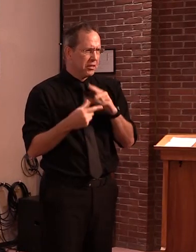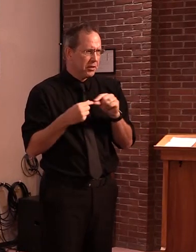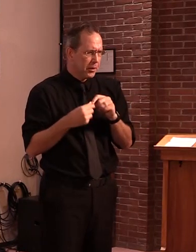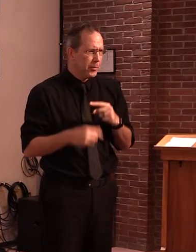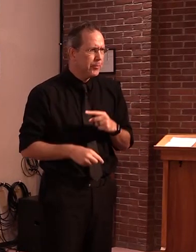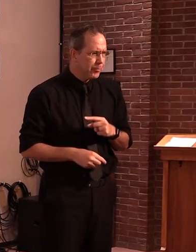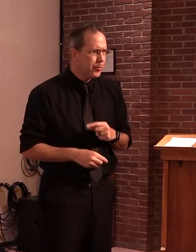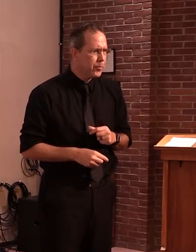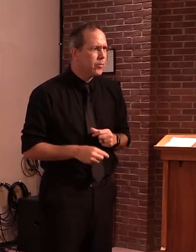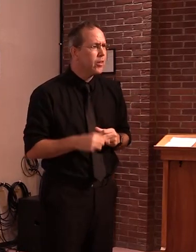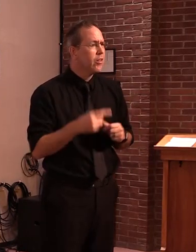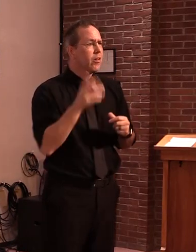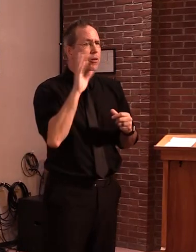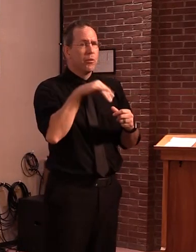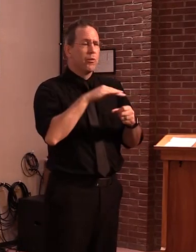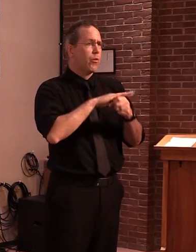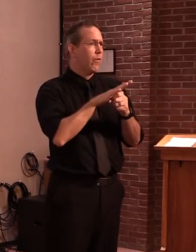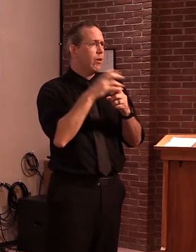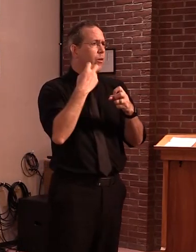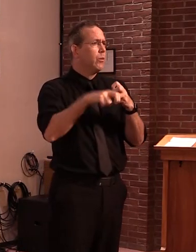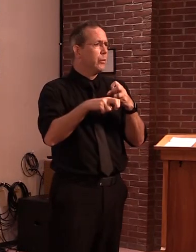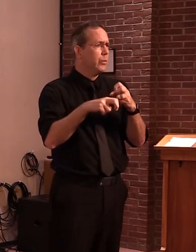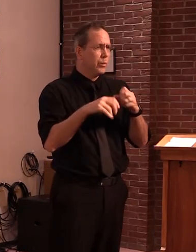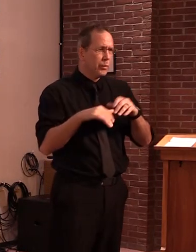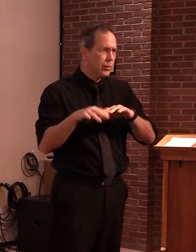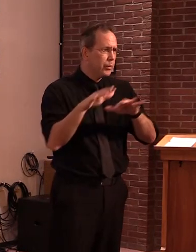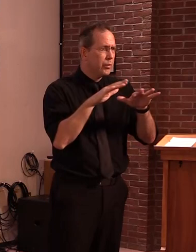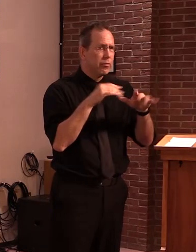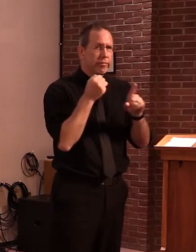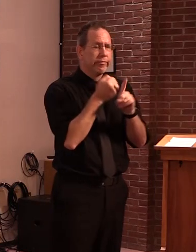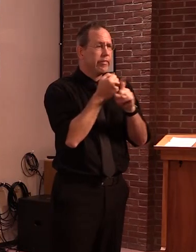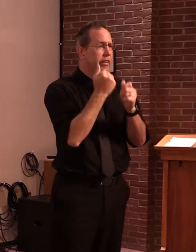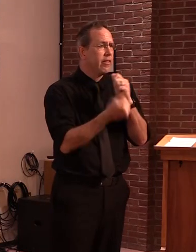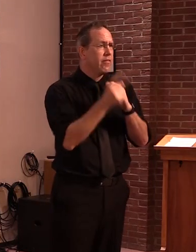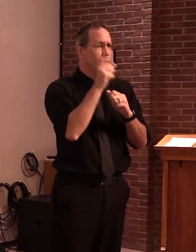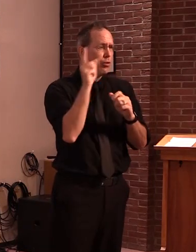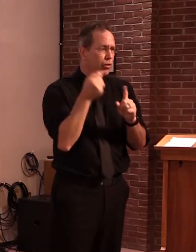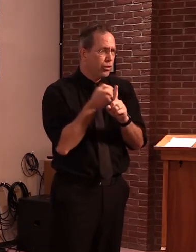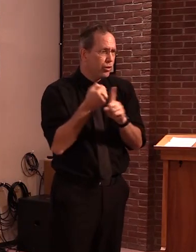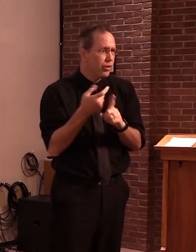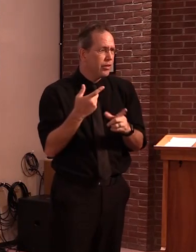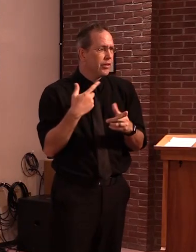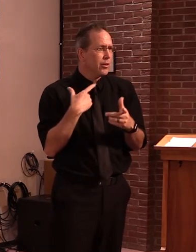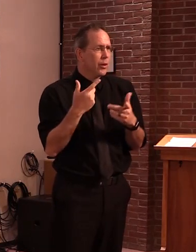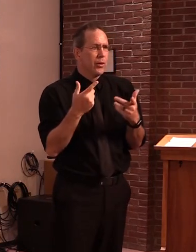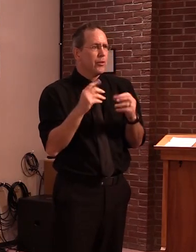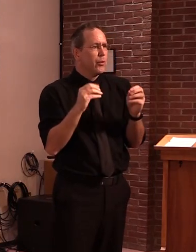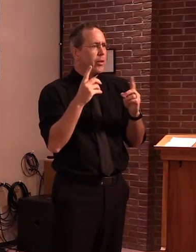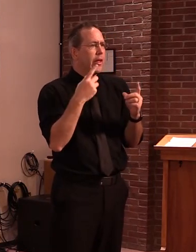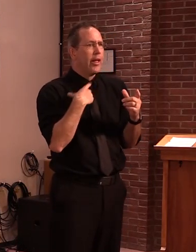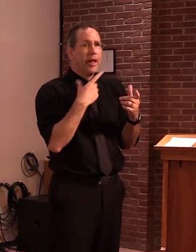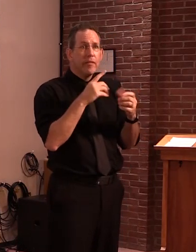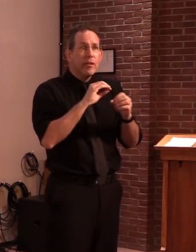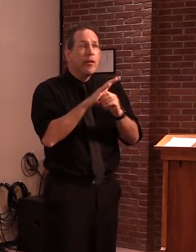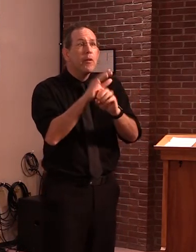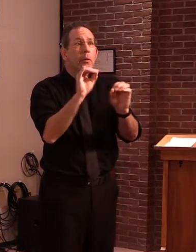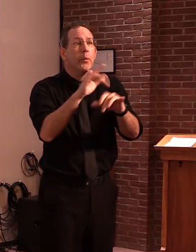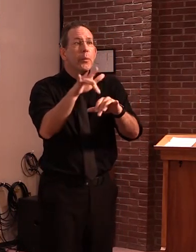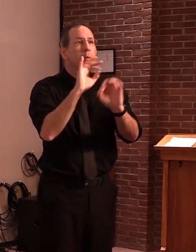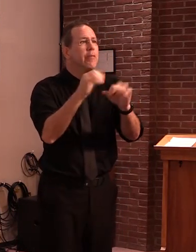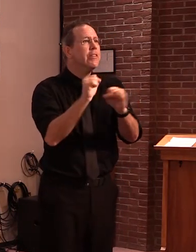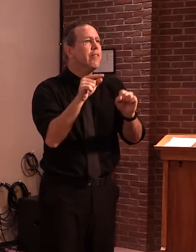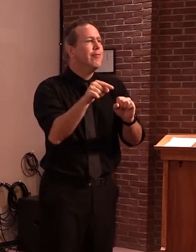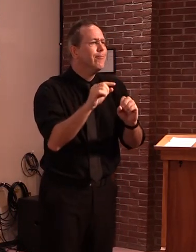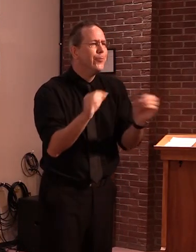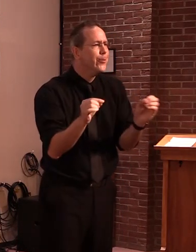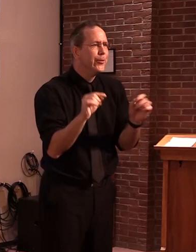the fact that nobody would test positive. That's not probable as we move forward. The question is, can we